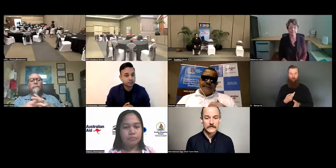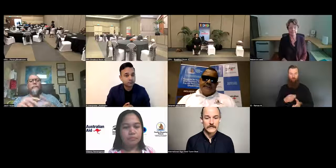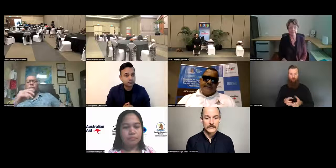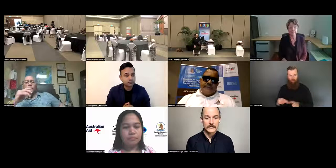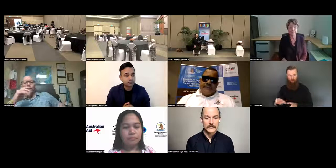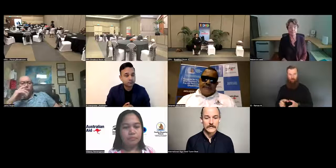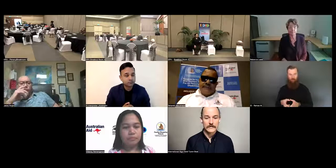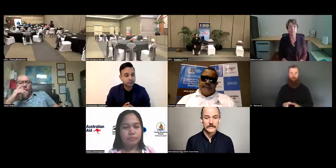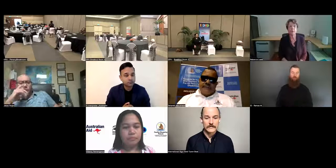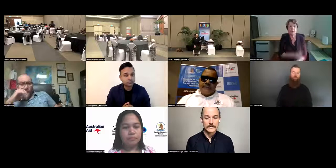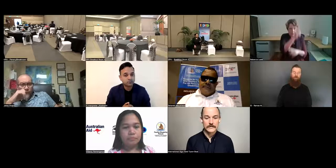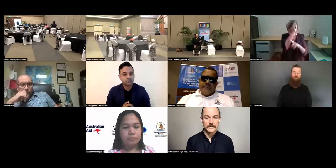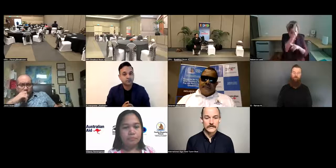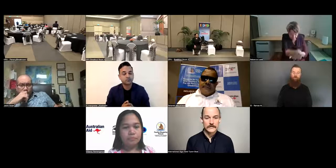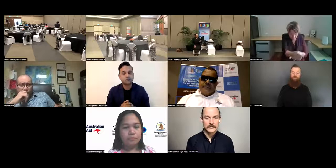Your Excellency,